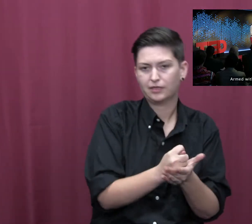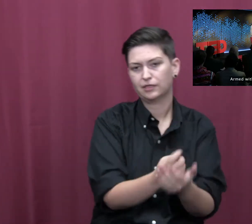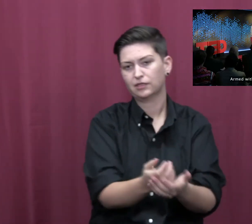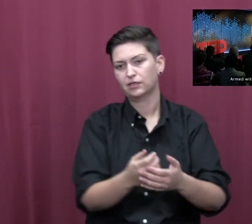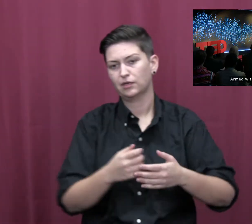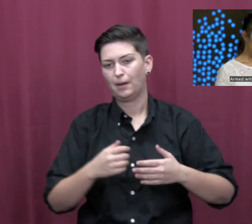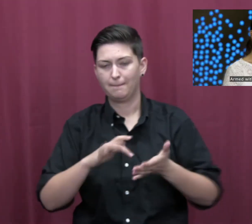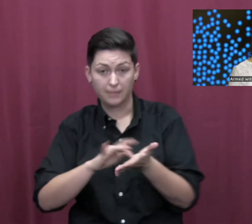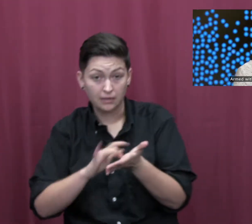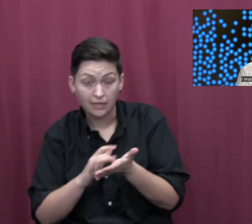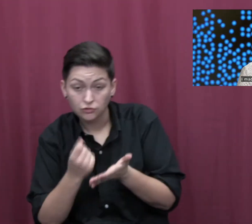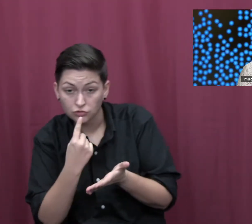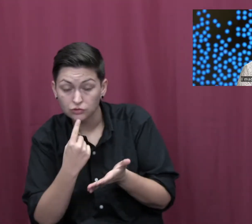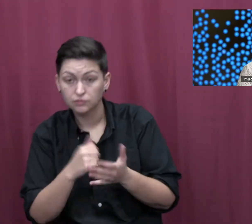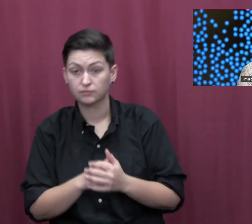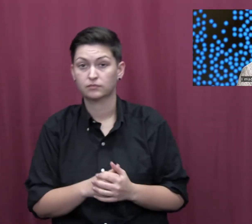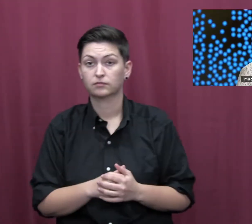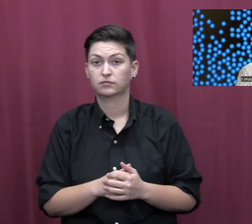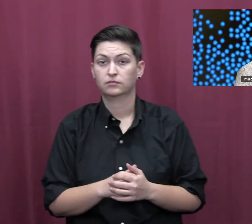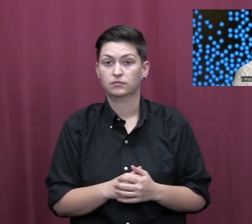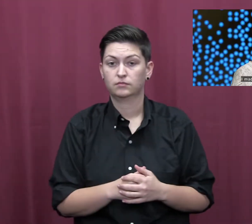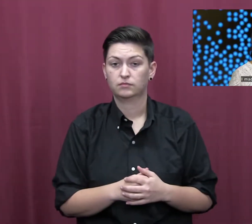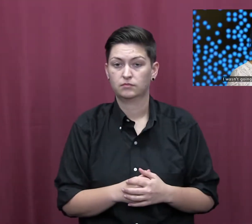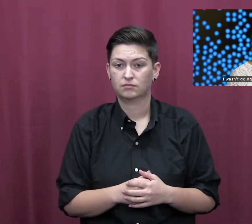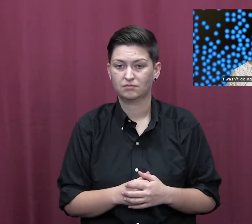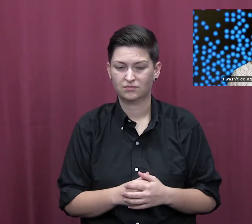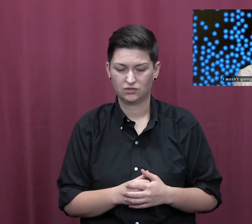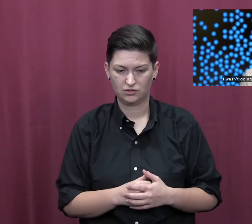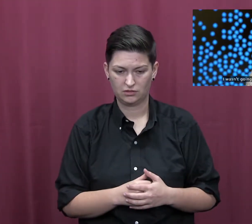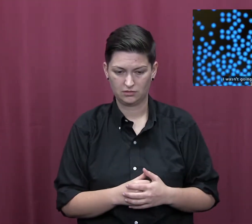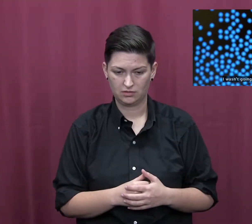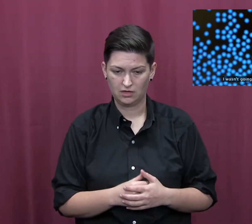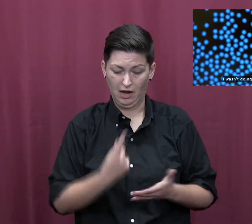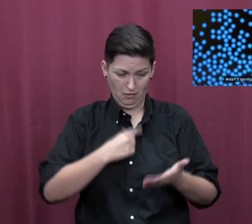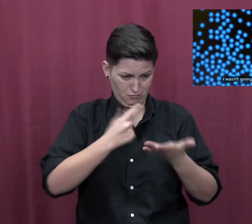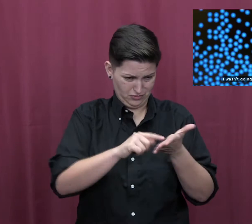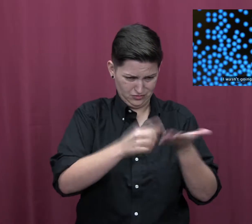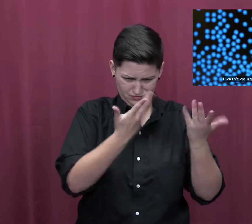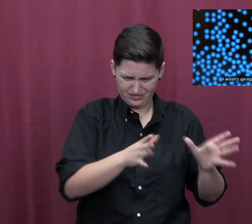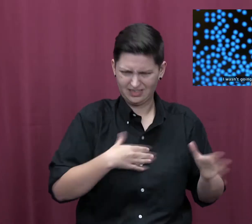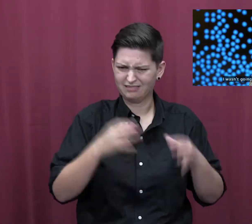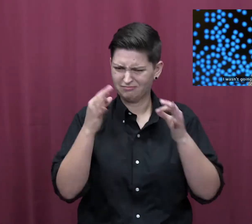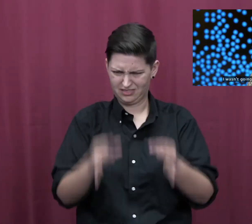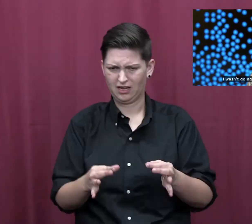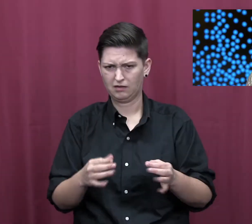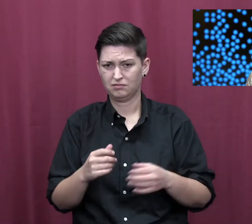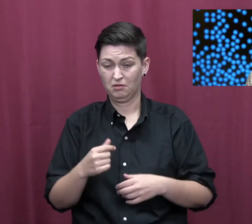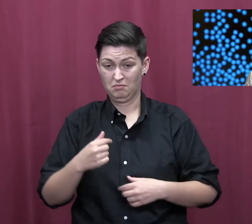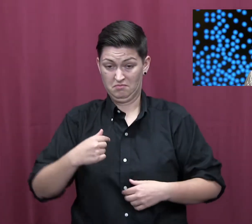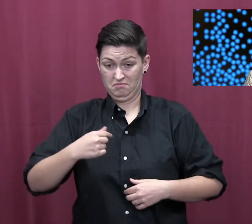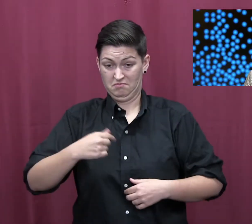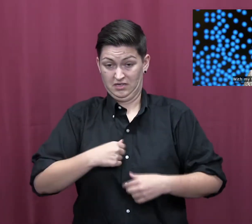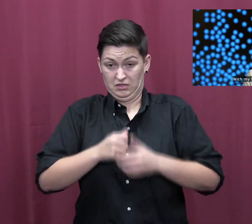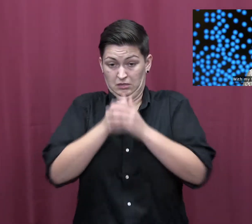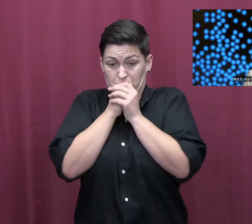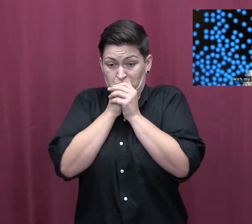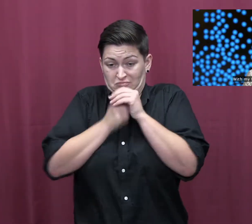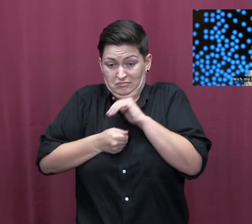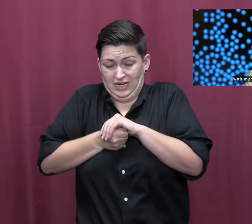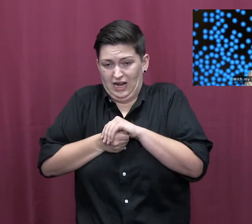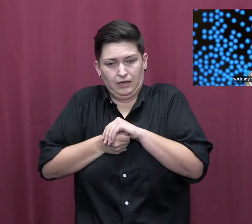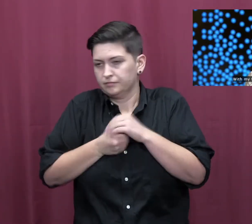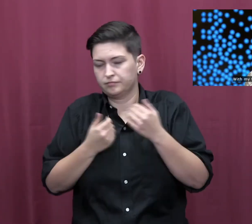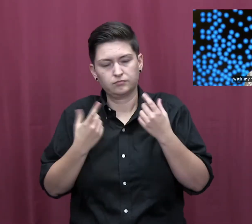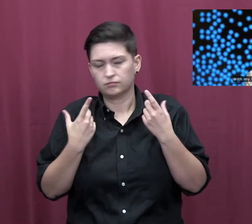Armed with this information, I made a decision. I wasn't going to be silent anymore. With my